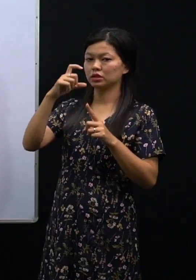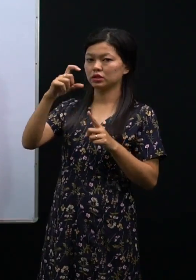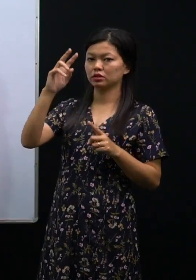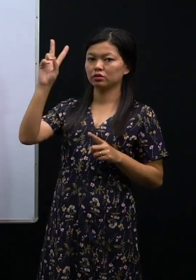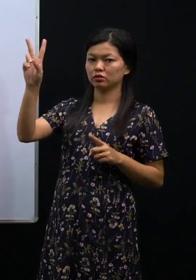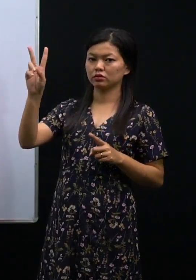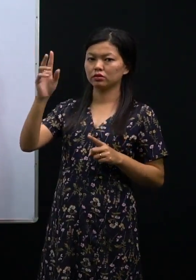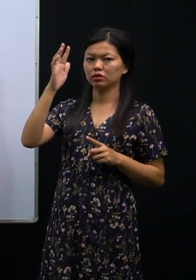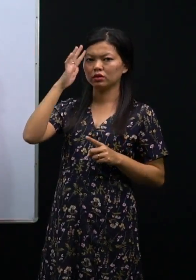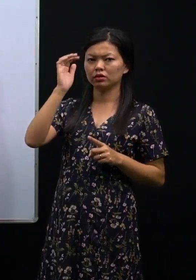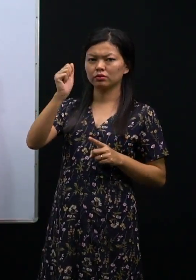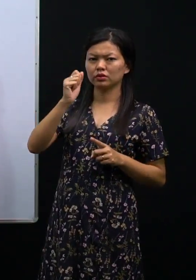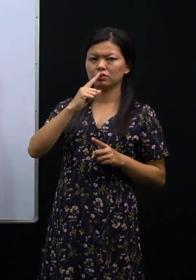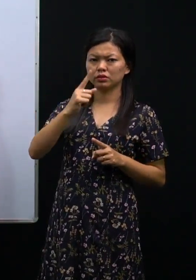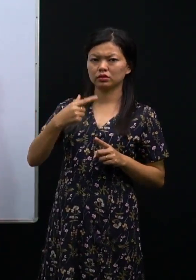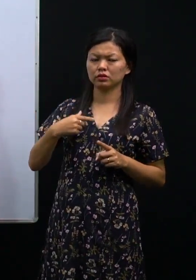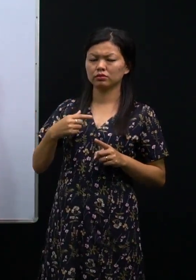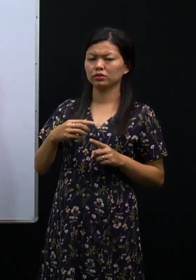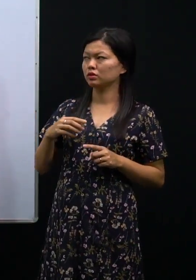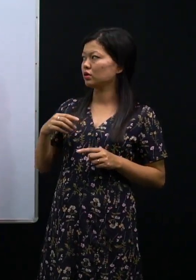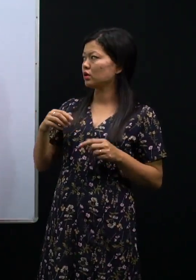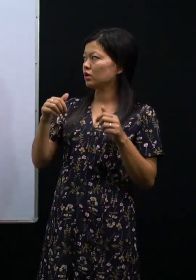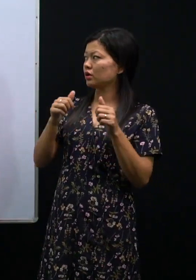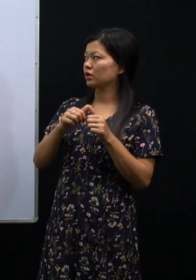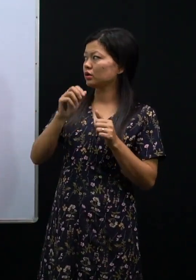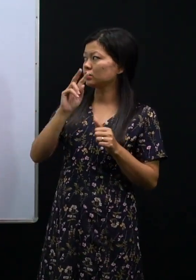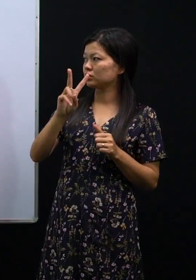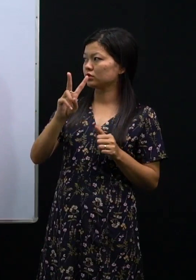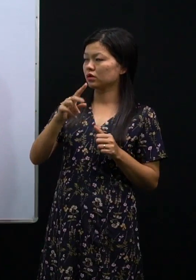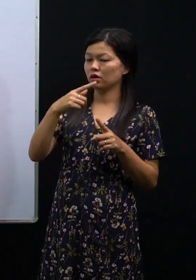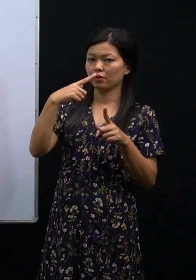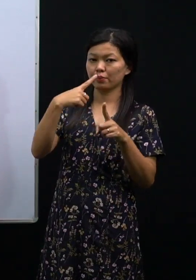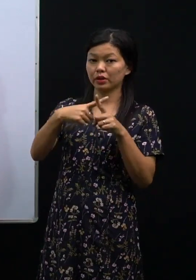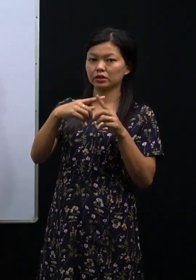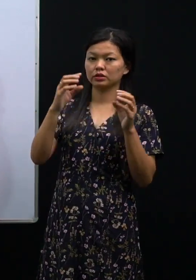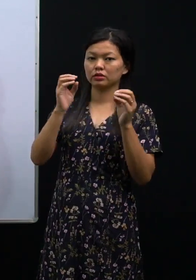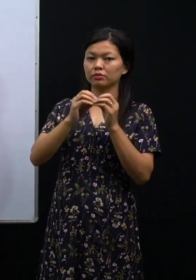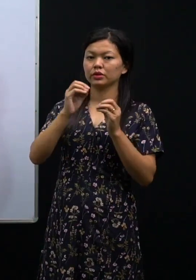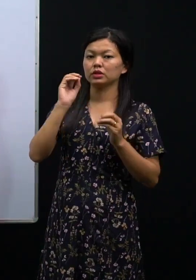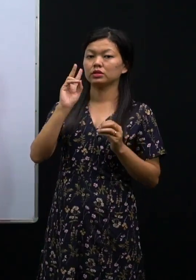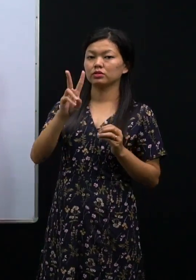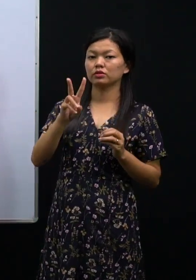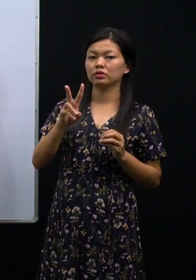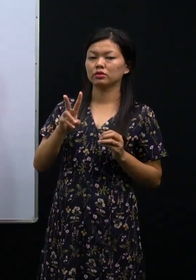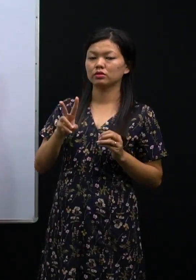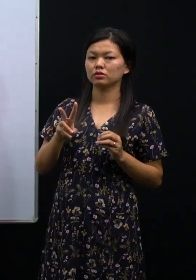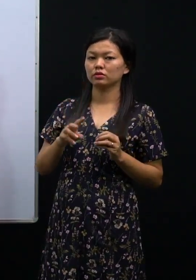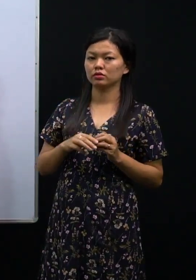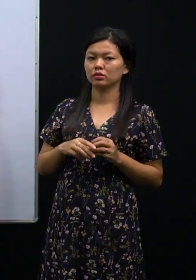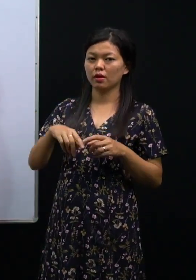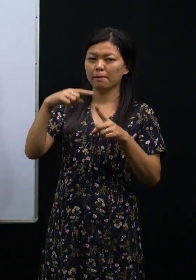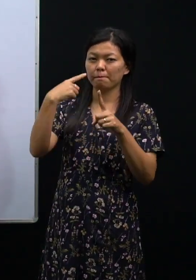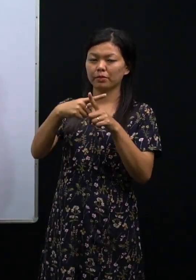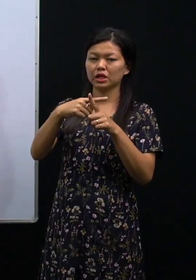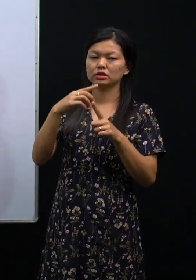formula? Remember it. Tell me. What is this? A square plus B square. I trace on the sign